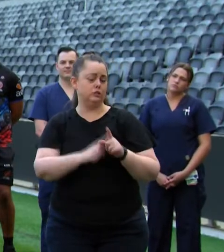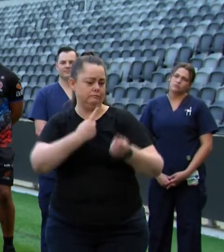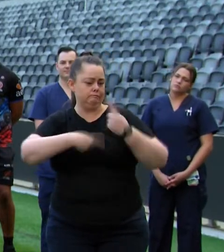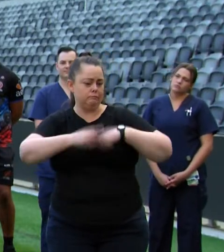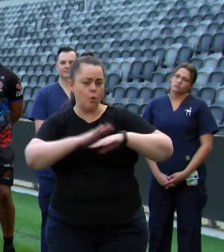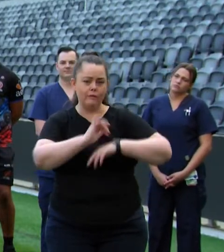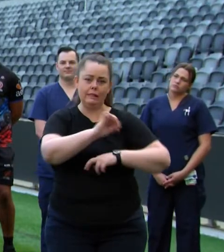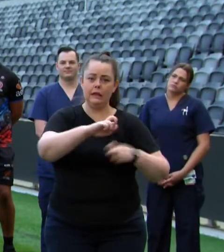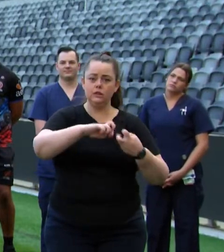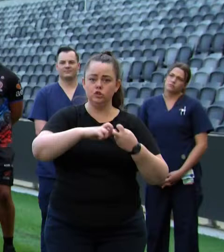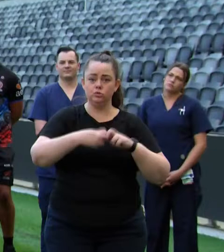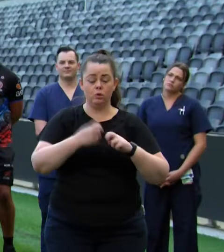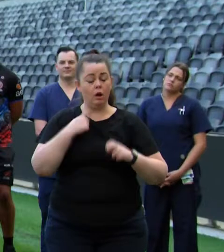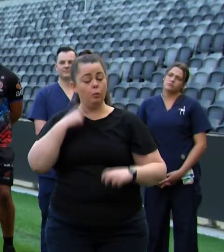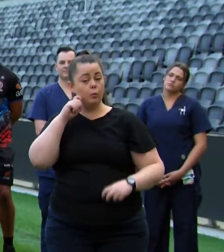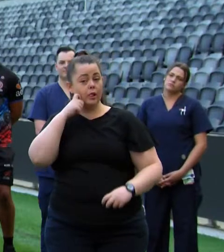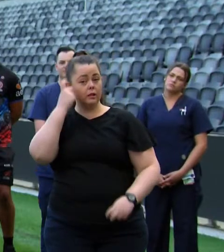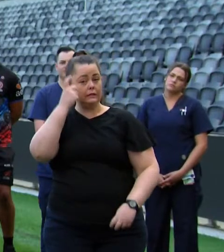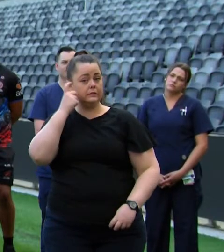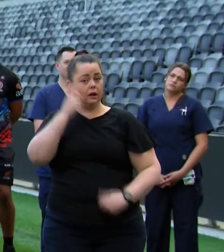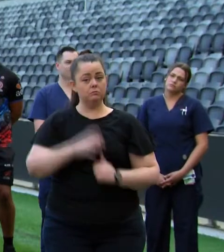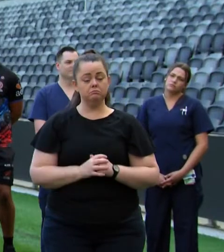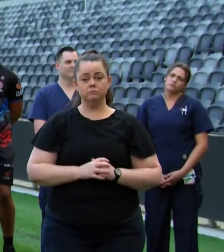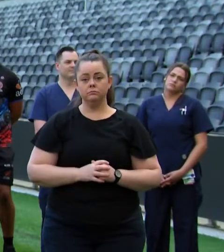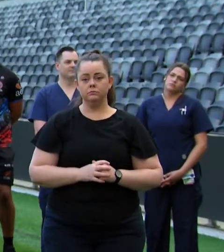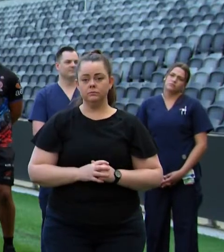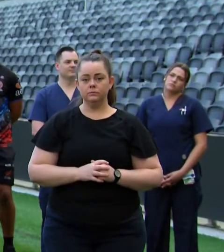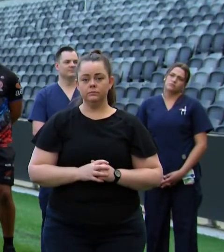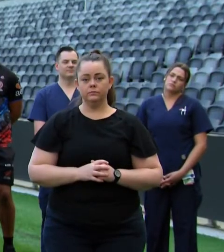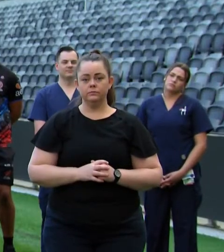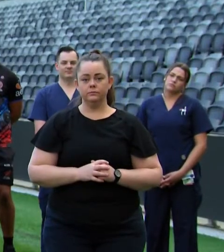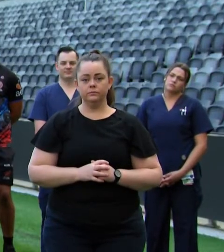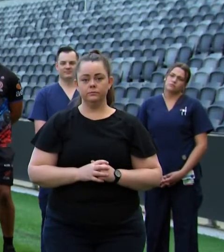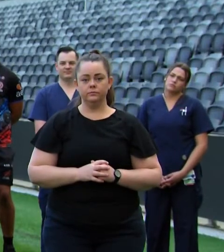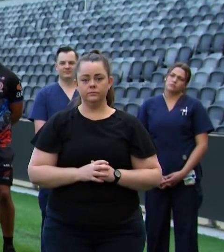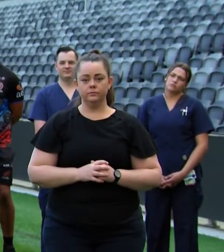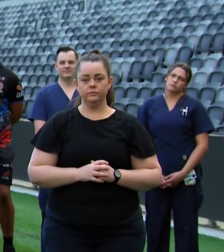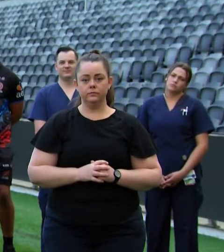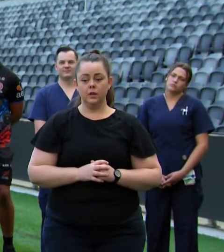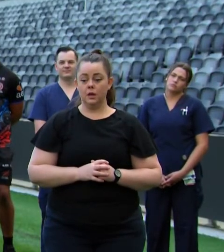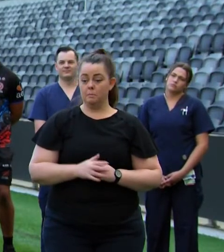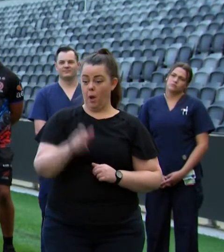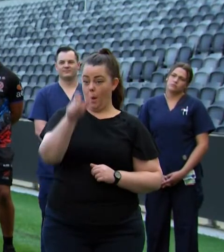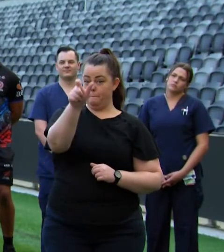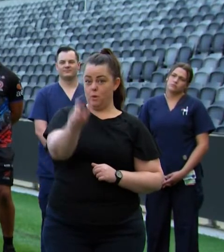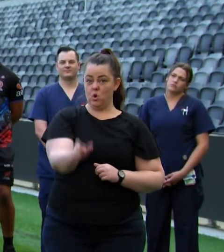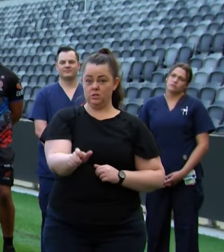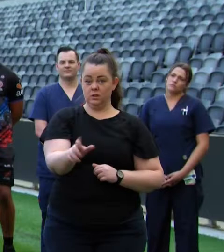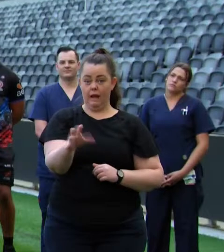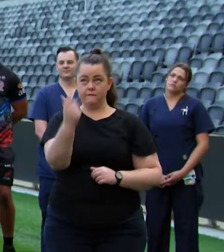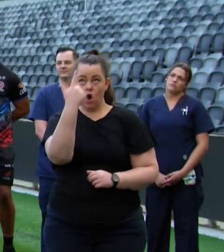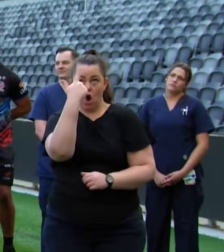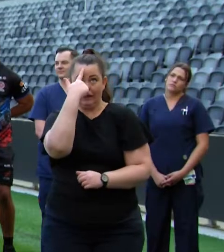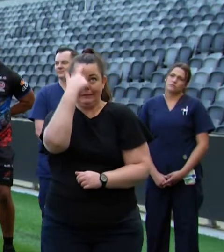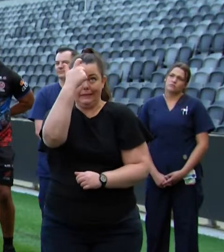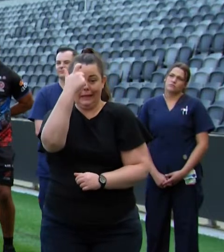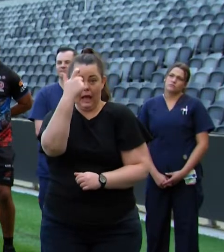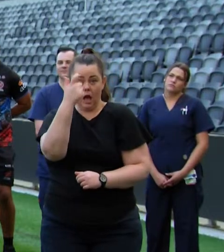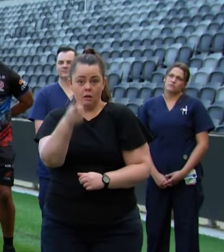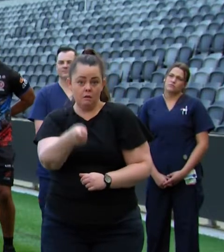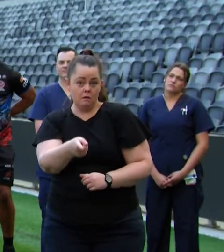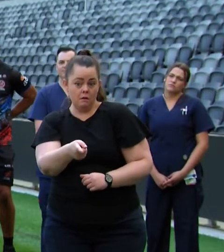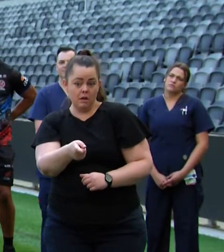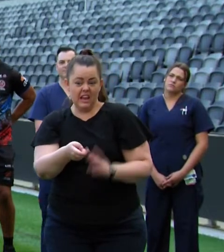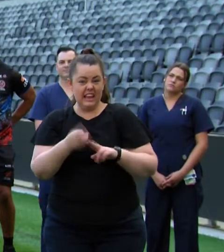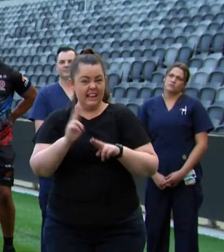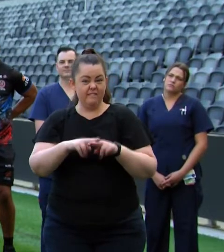shouldn't have is just an outright rejection of people's ideas, members of Parliament's ideas, simply because they come